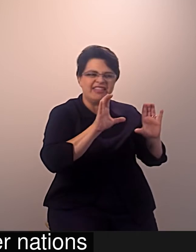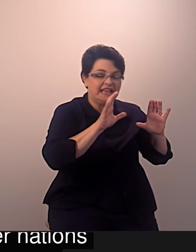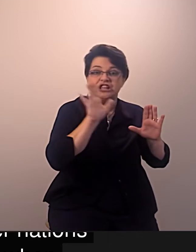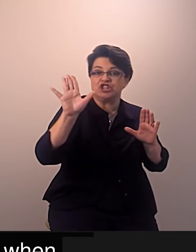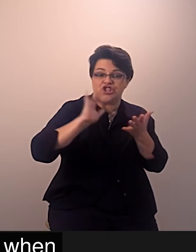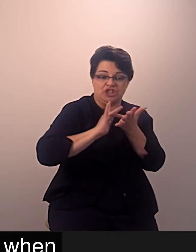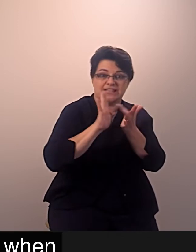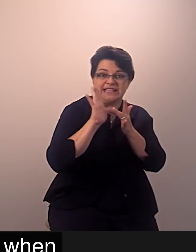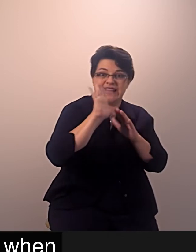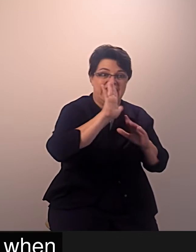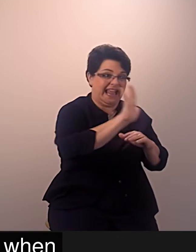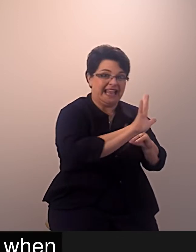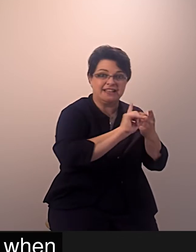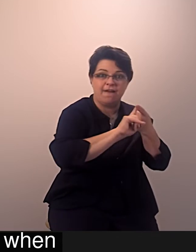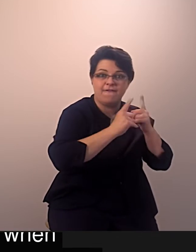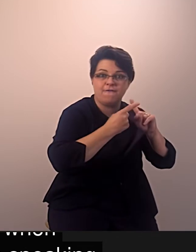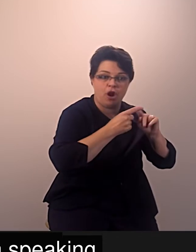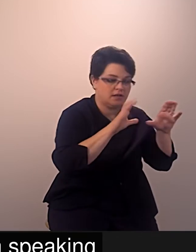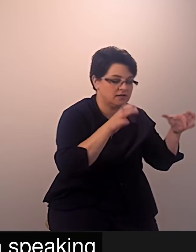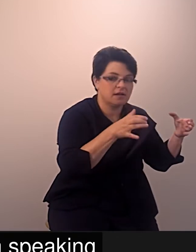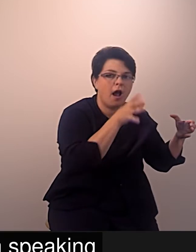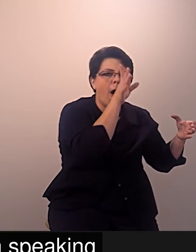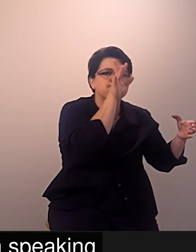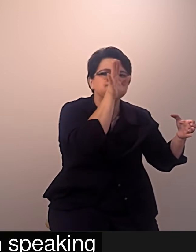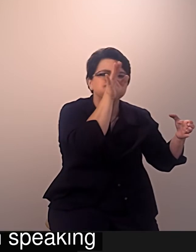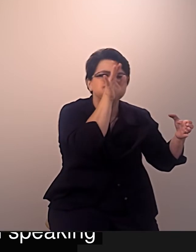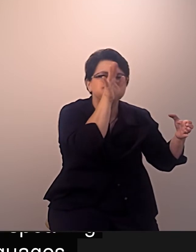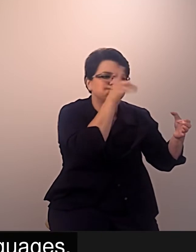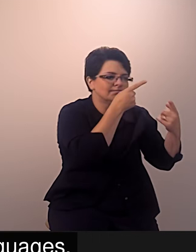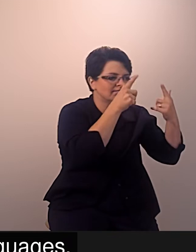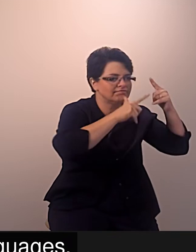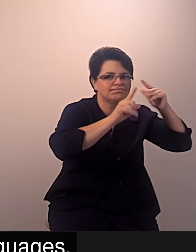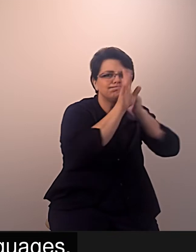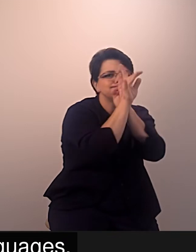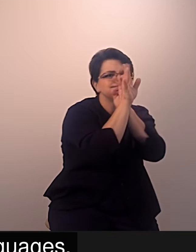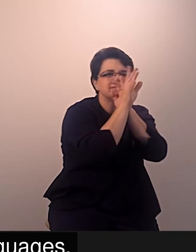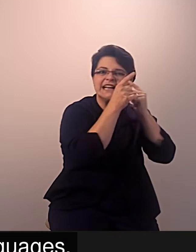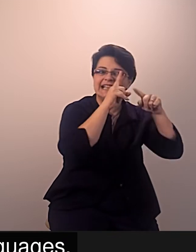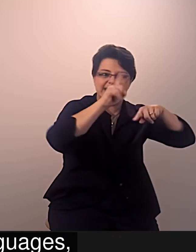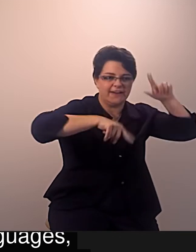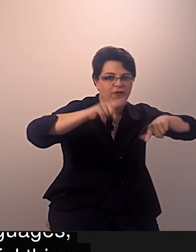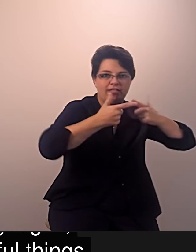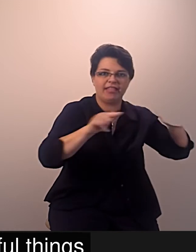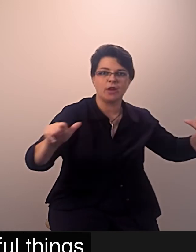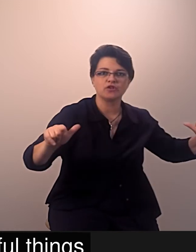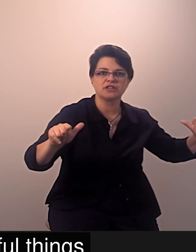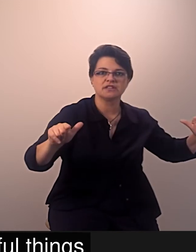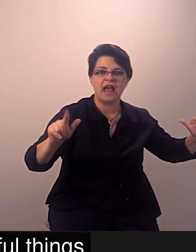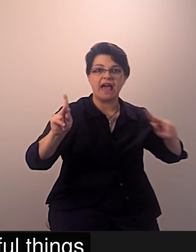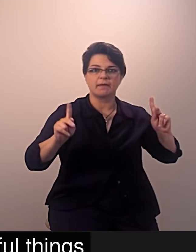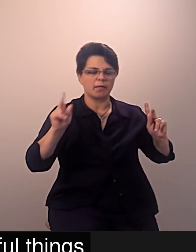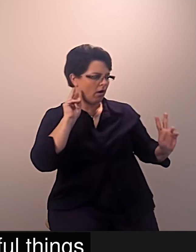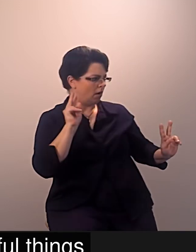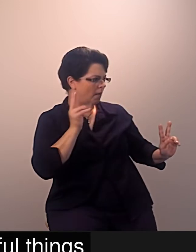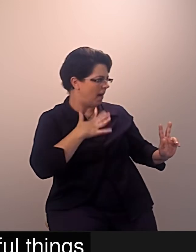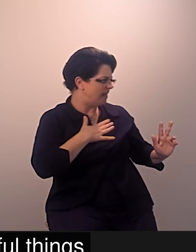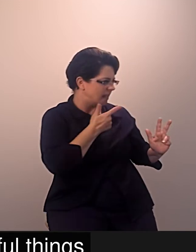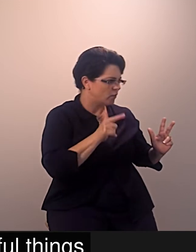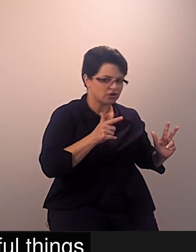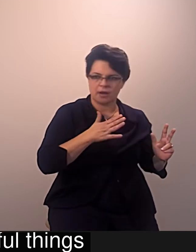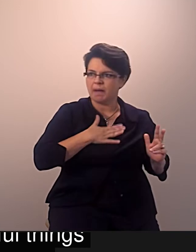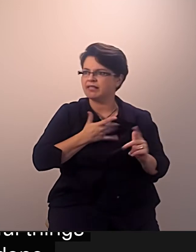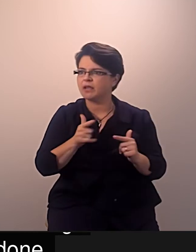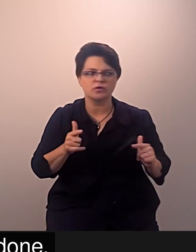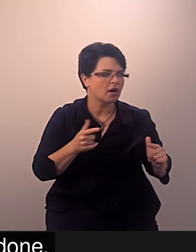began speaking in all of their languages about the wonderful things that God had done. God's Spirit is